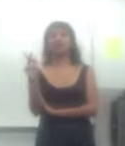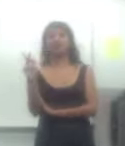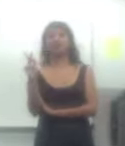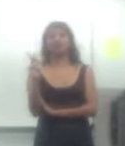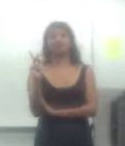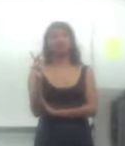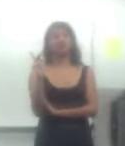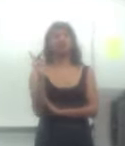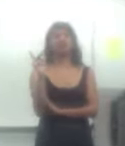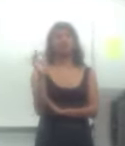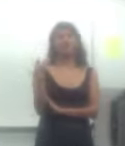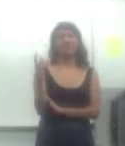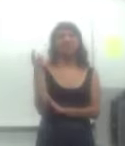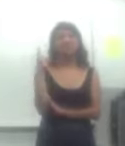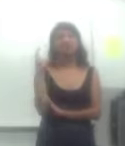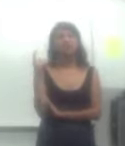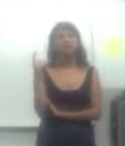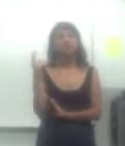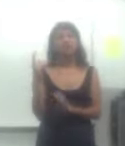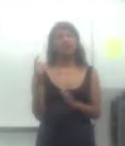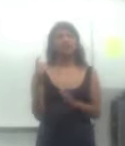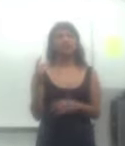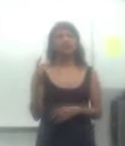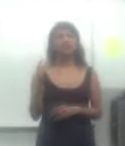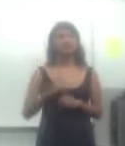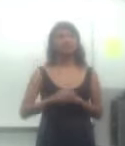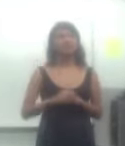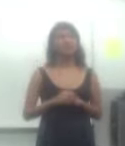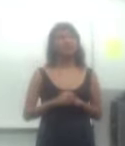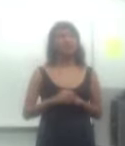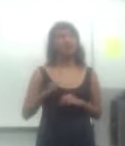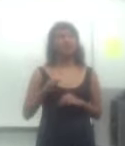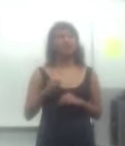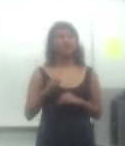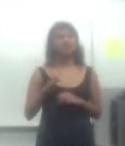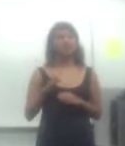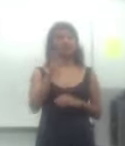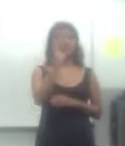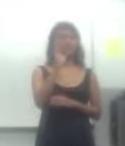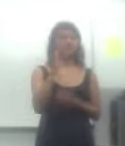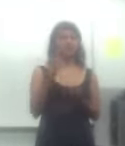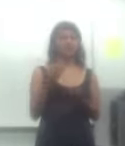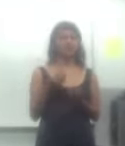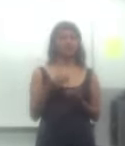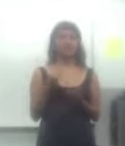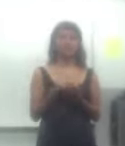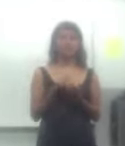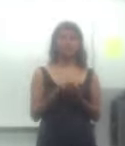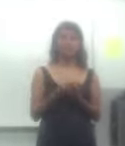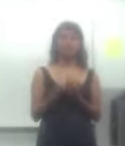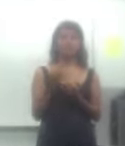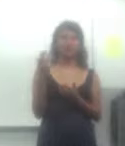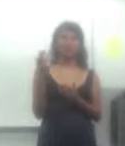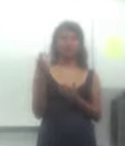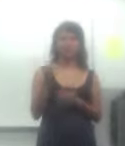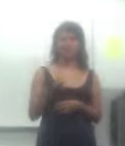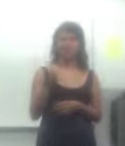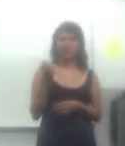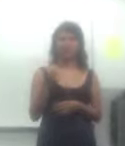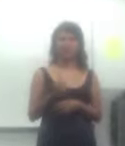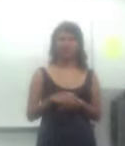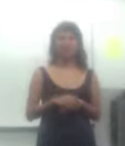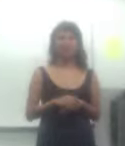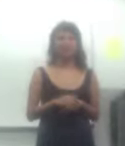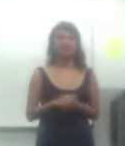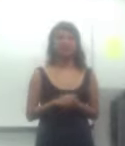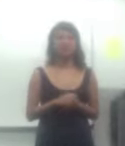game. So there's 100 rubber ducks lined up on the table. You pick your duck, and you write down your name